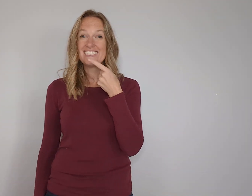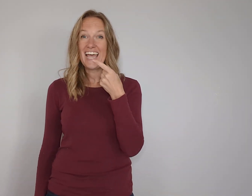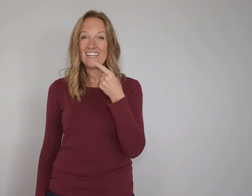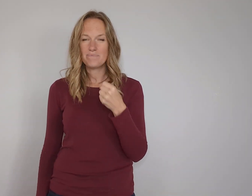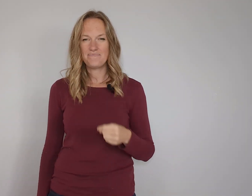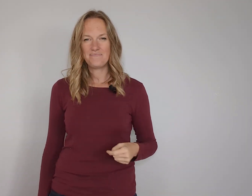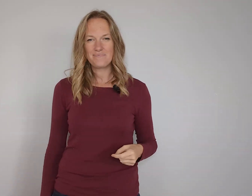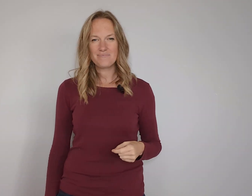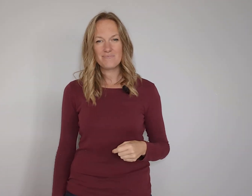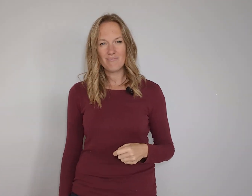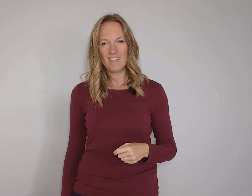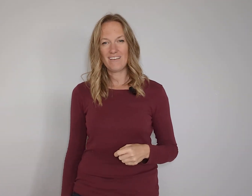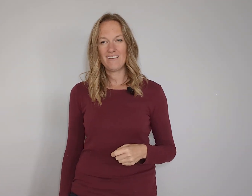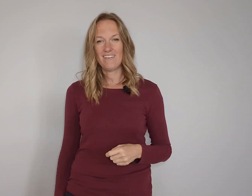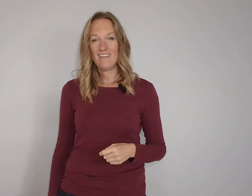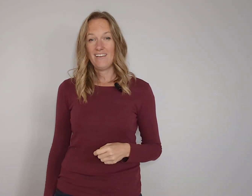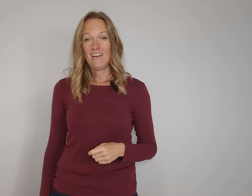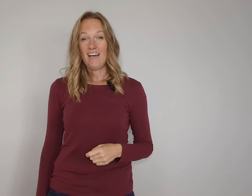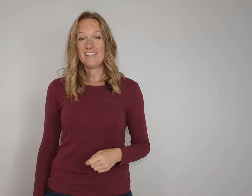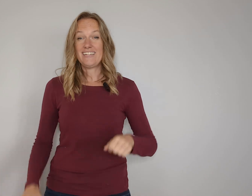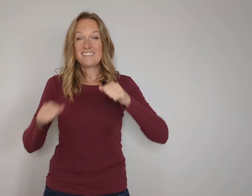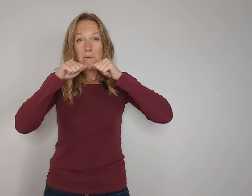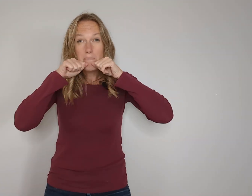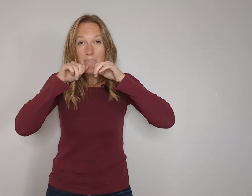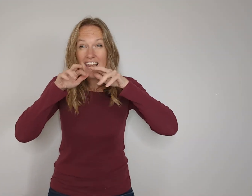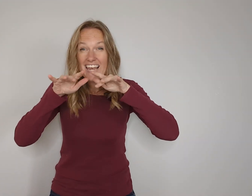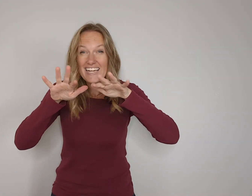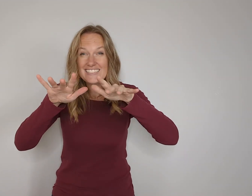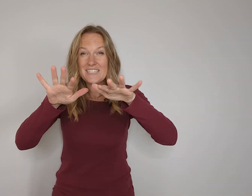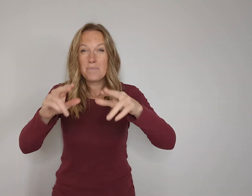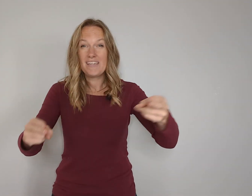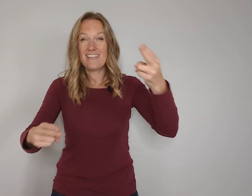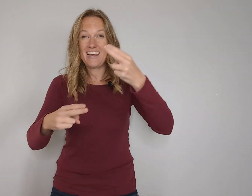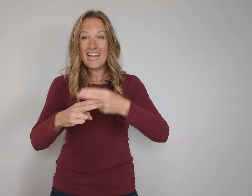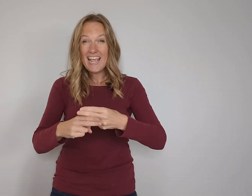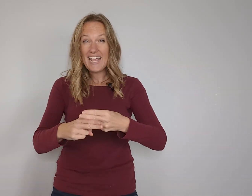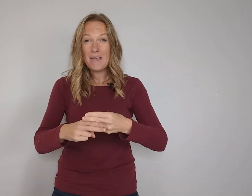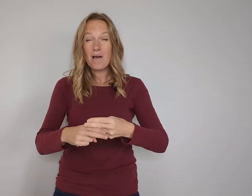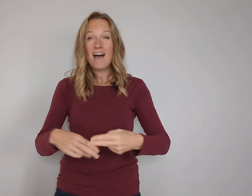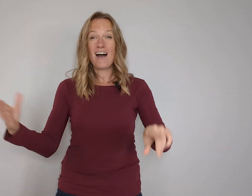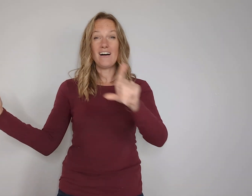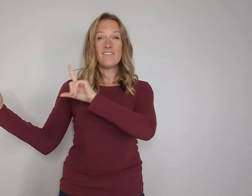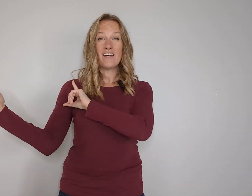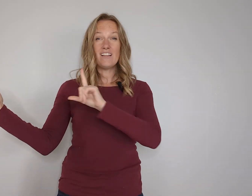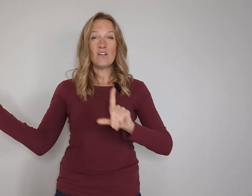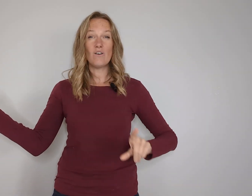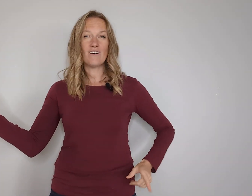Say. Okay, and then it's blessed be the name of the